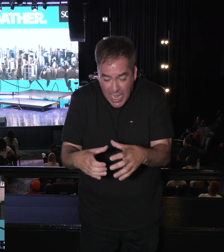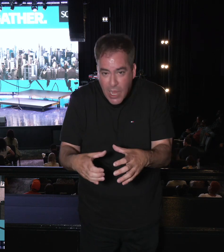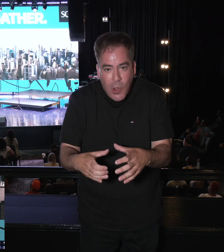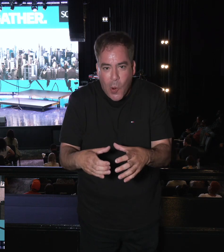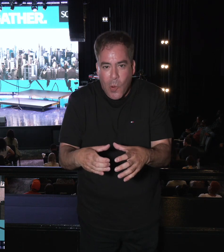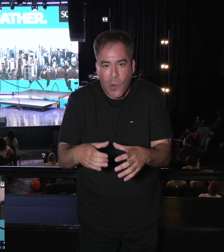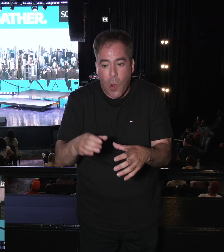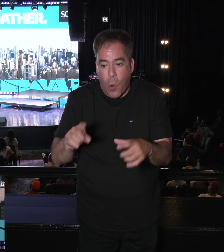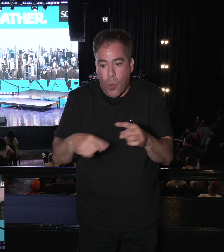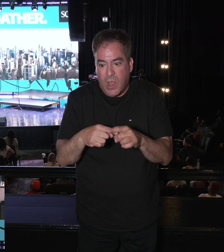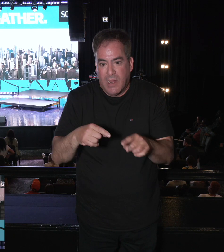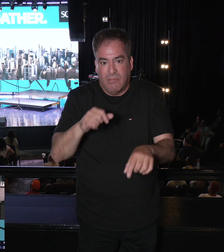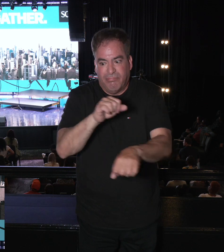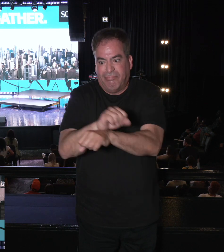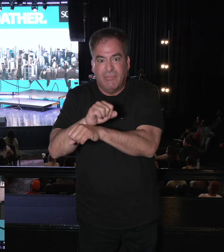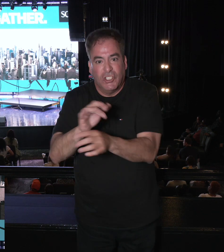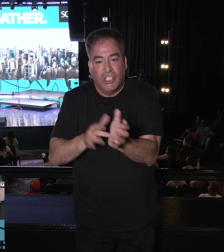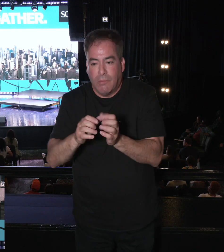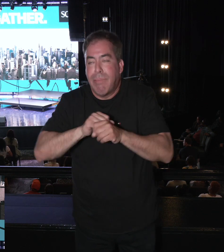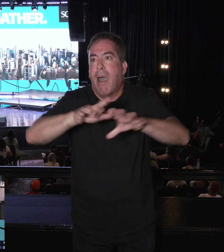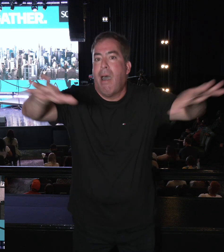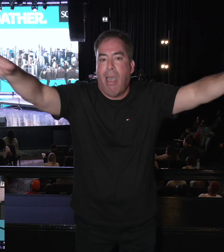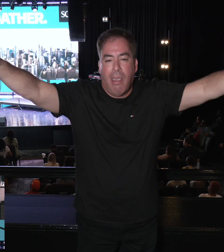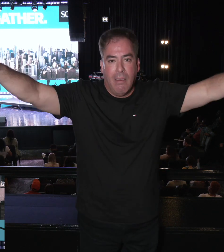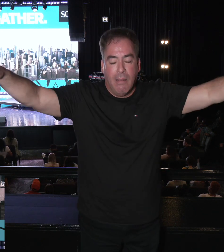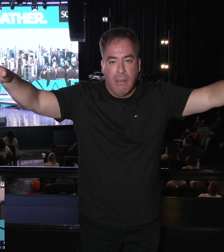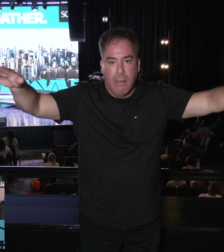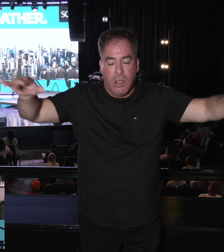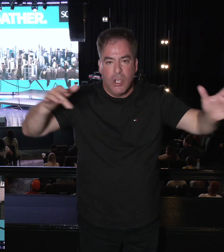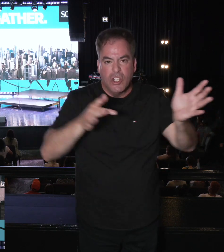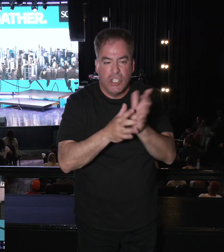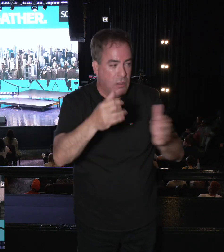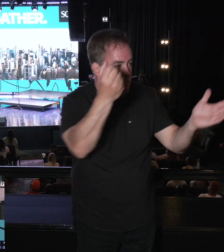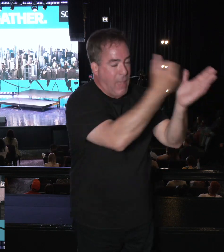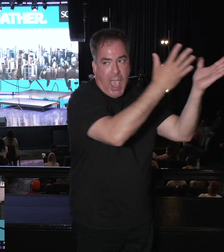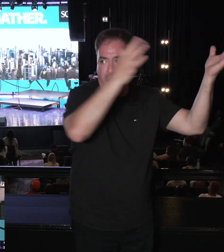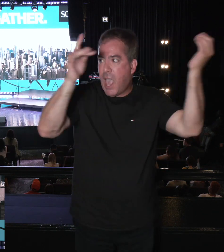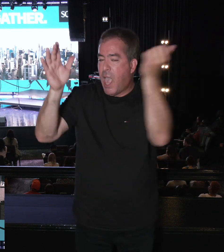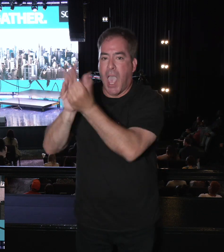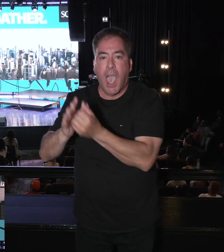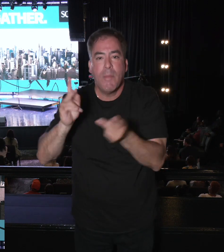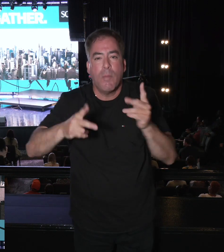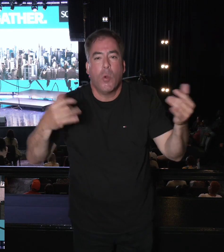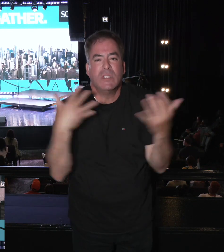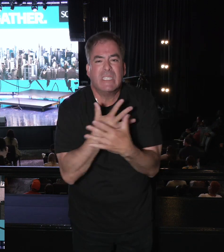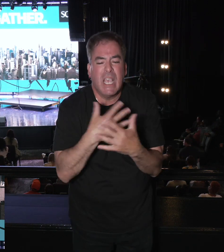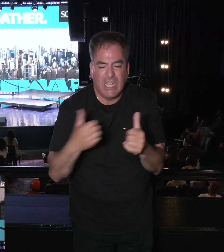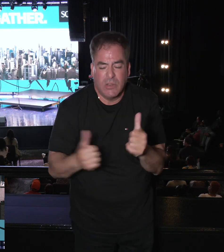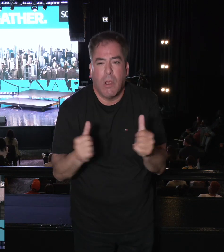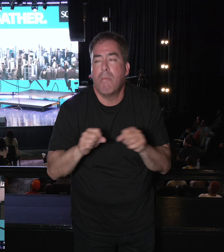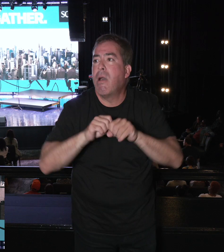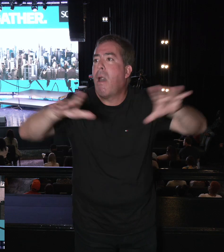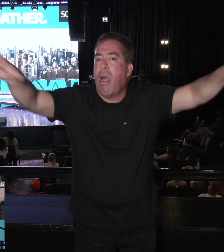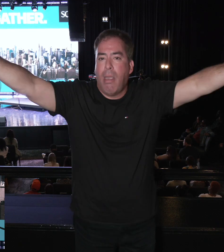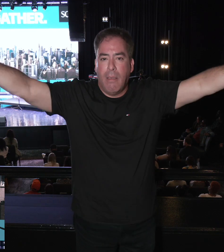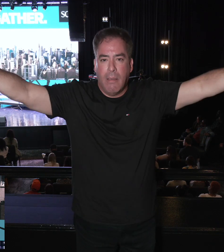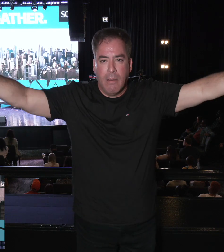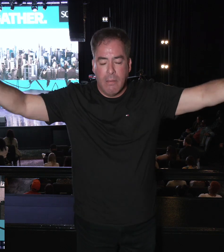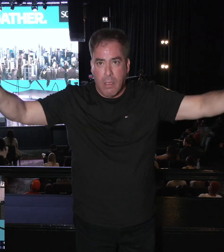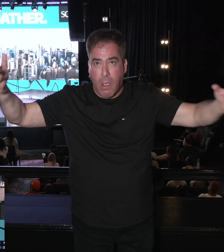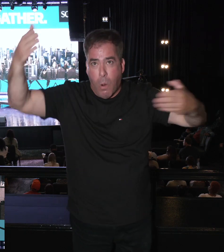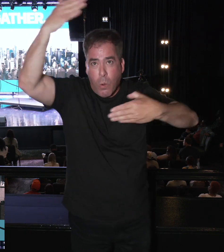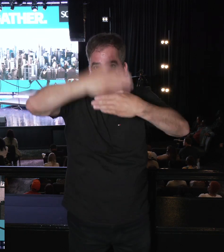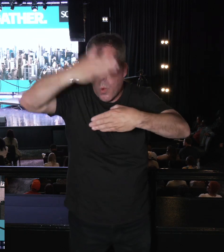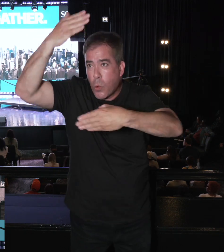scattered. At the cross, they didn't gather, they scattered. They ran for their lives, they were scared, and they bounced. Doors locked,